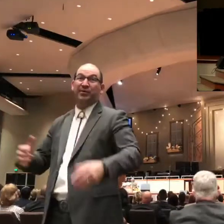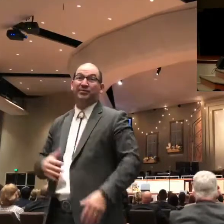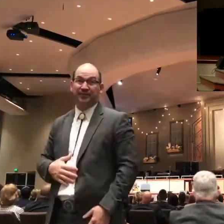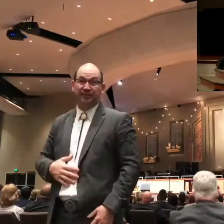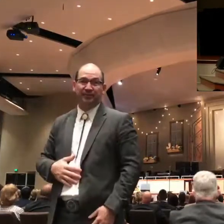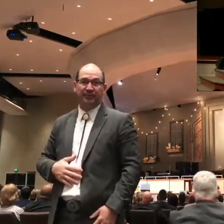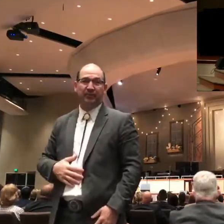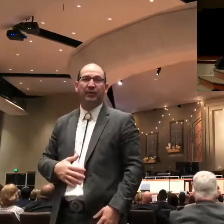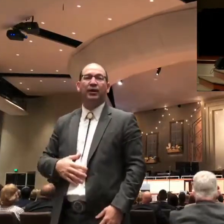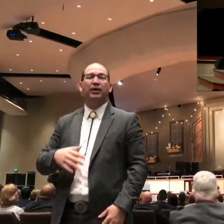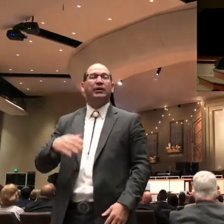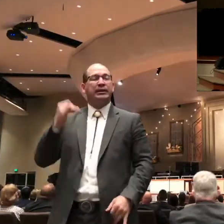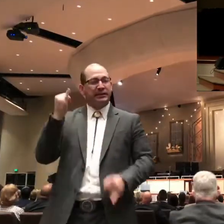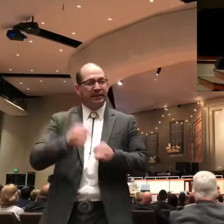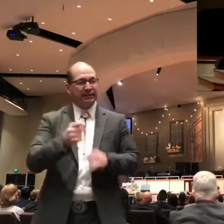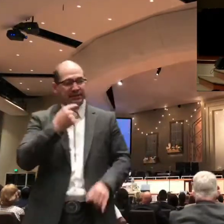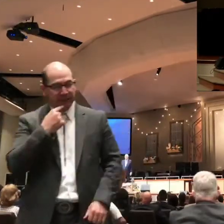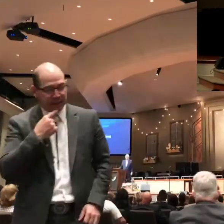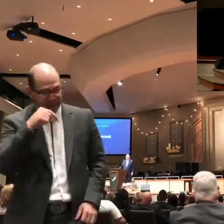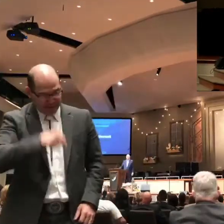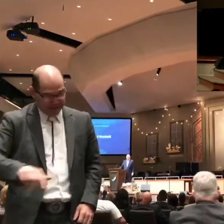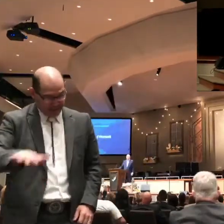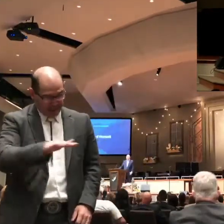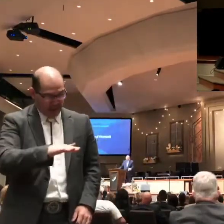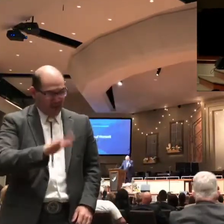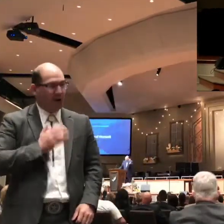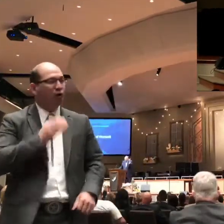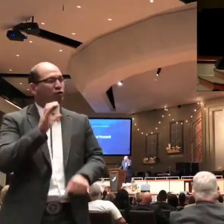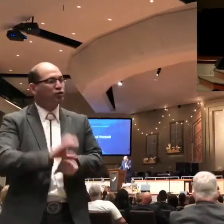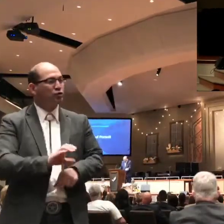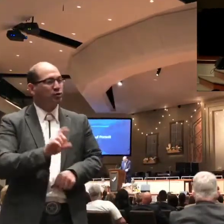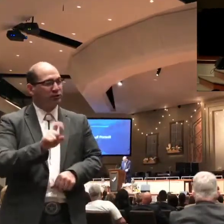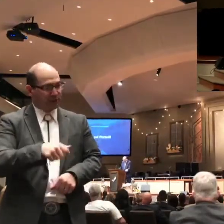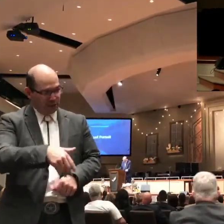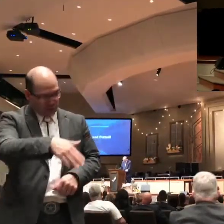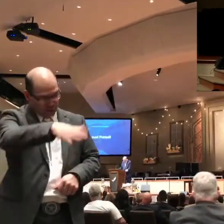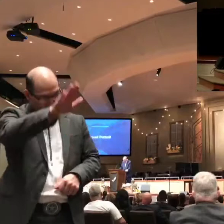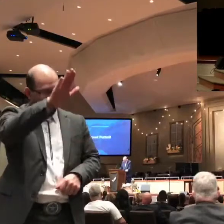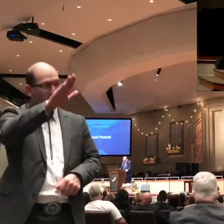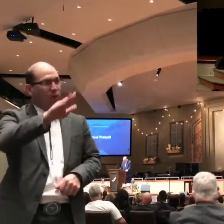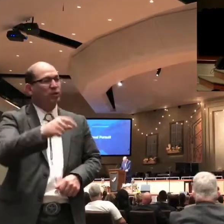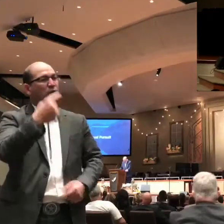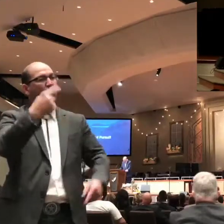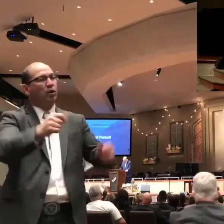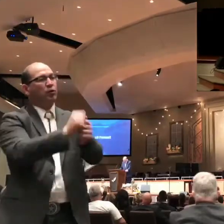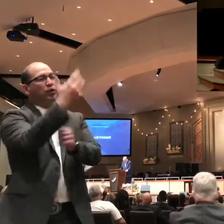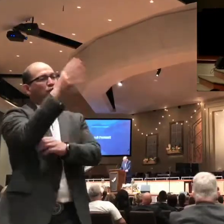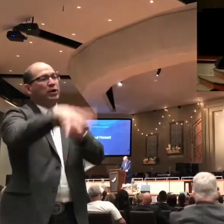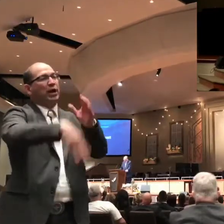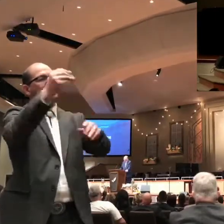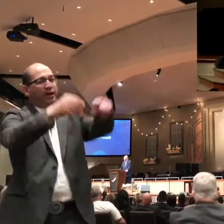Finally, we had to let them know that this was private property. And that they could go debate with the Joshua trees if they wanted to.